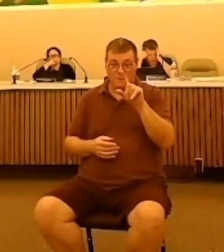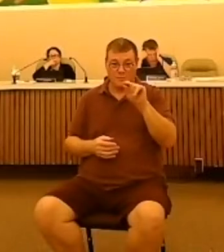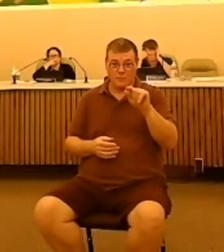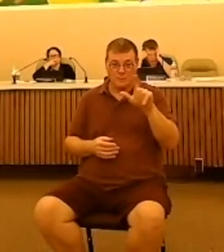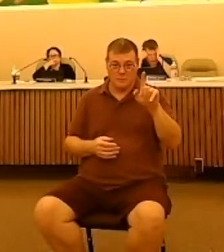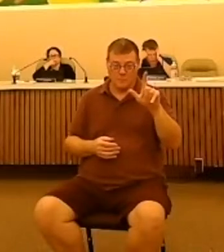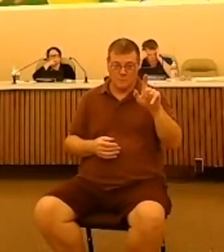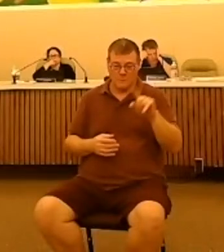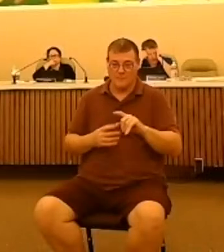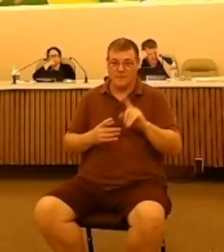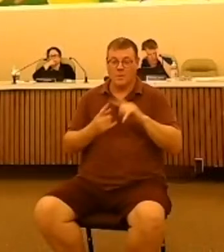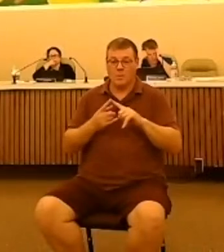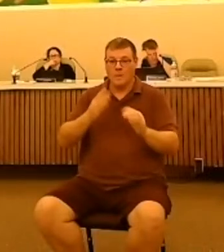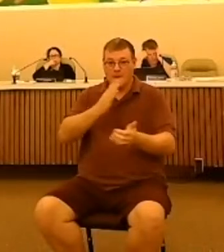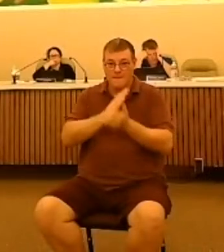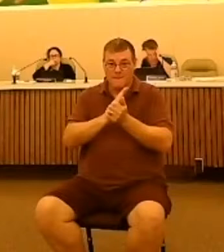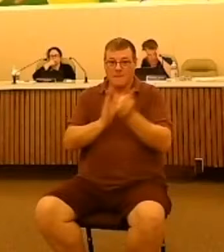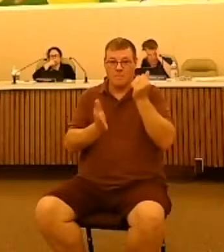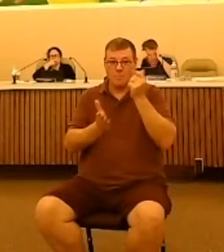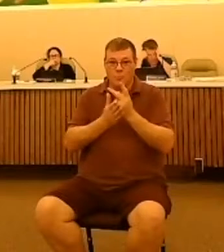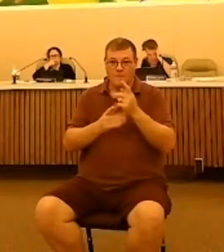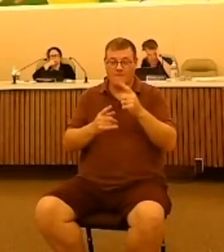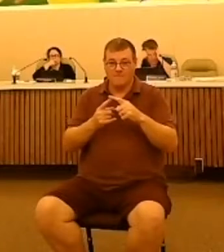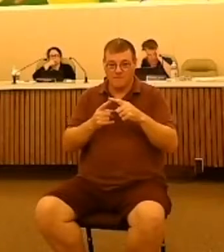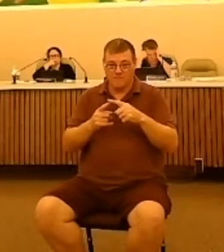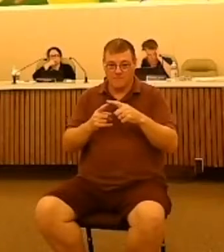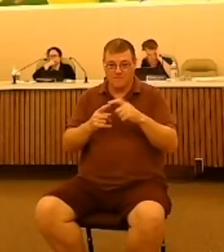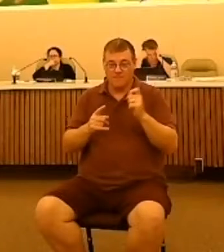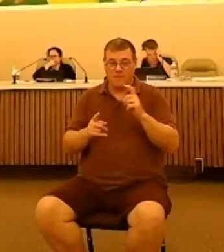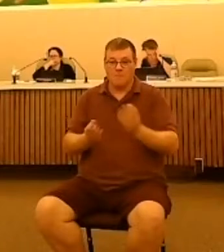2021 to amend approval from resolution